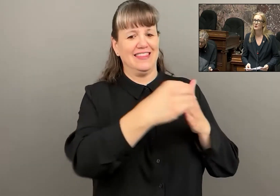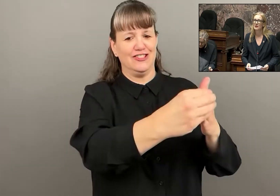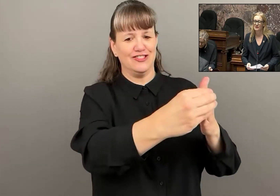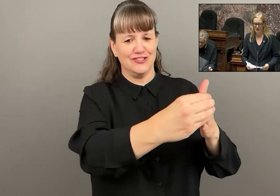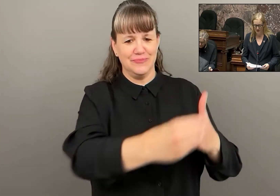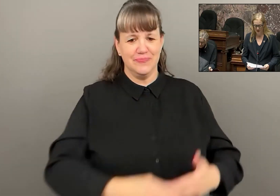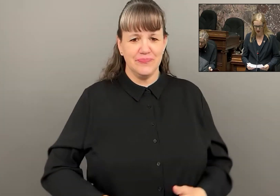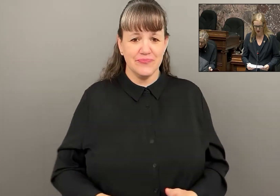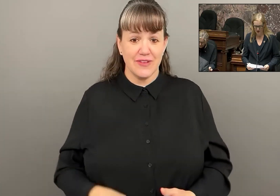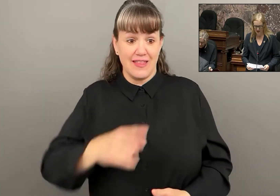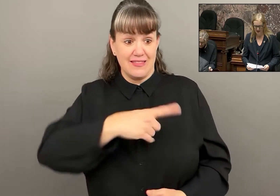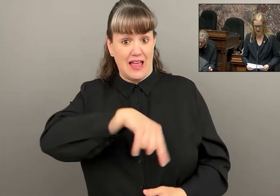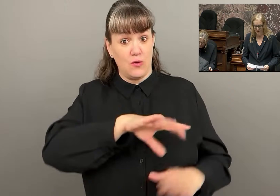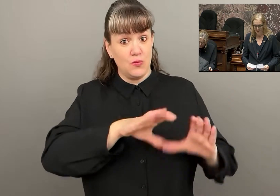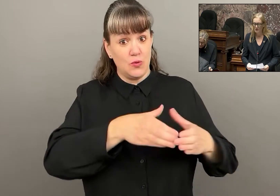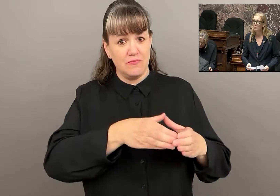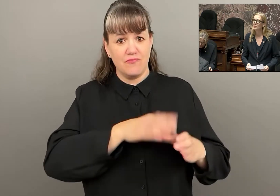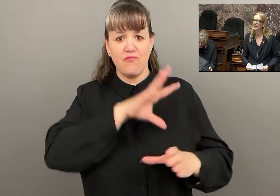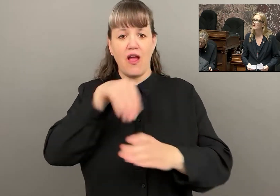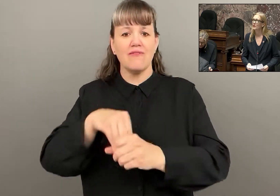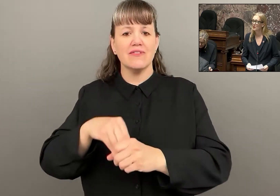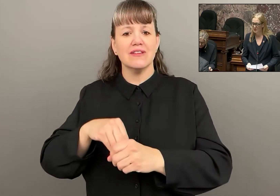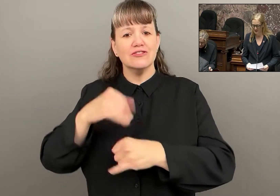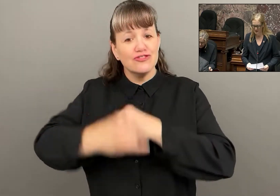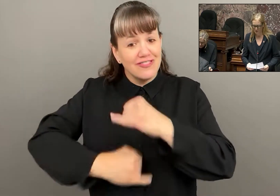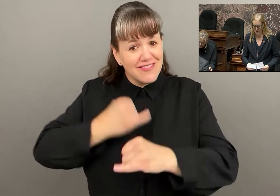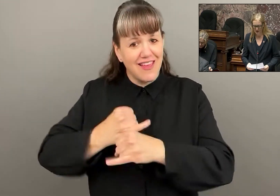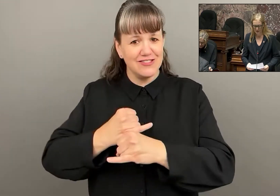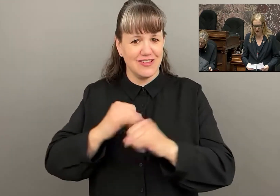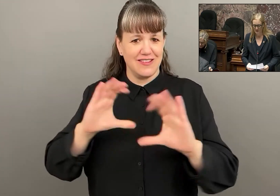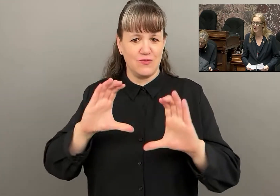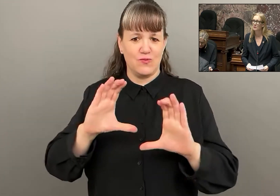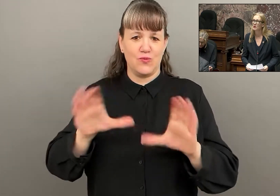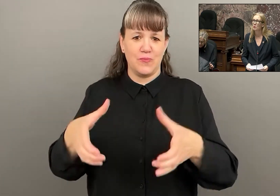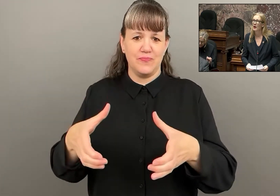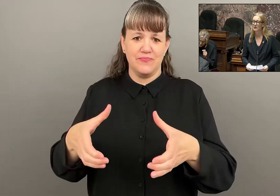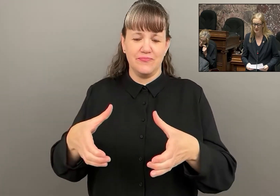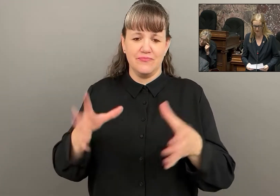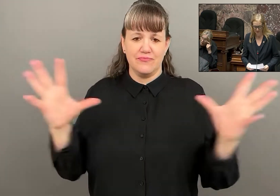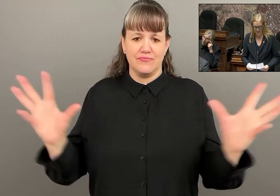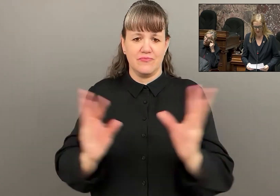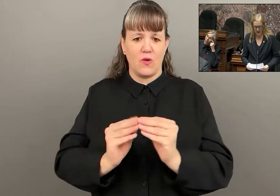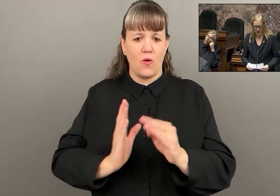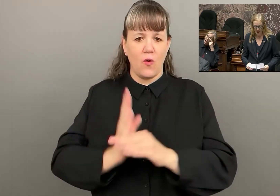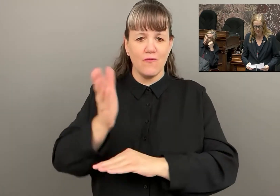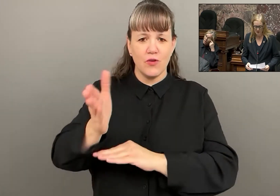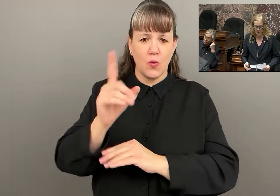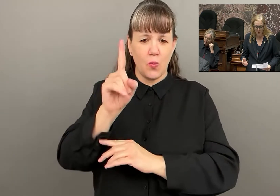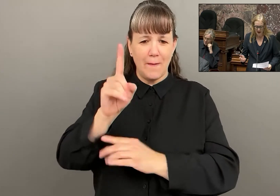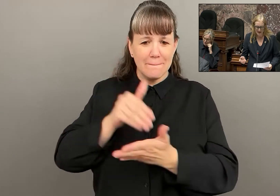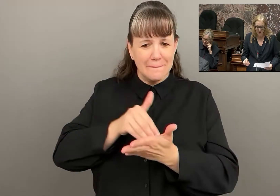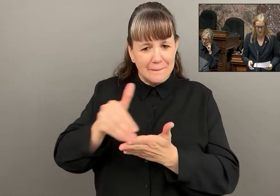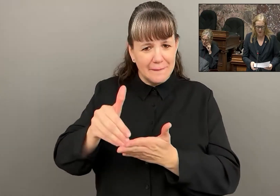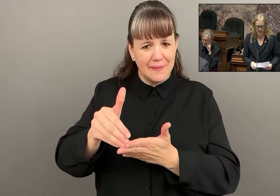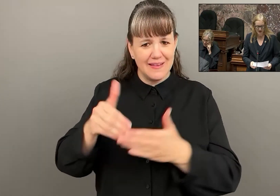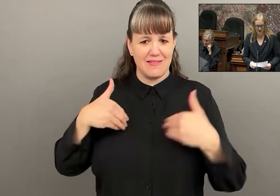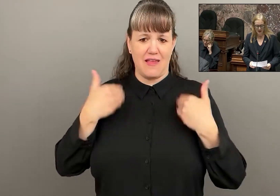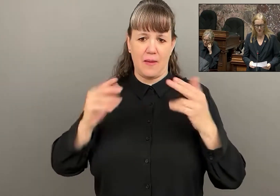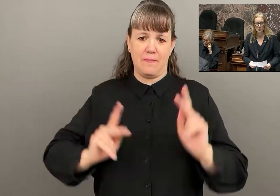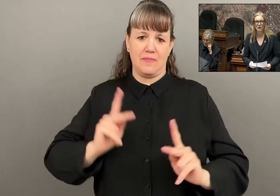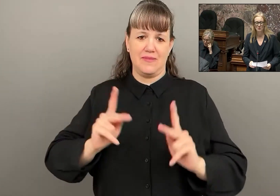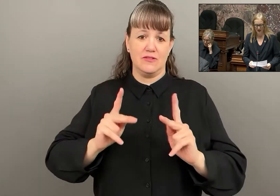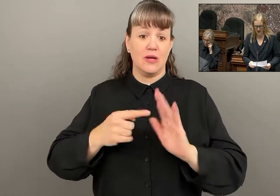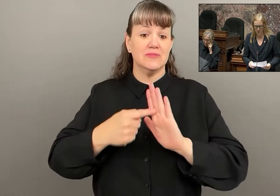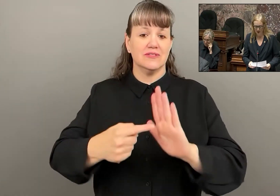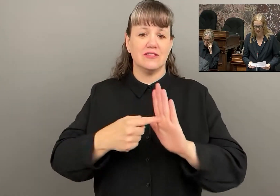in 37 countries. They represent the very best of British Columbia, and I'm so proud of them. Honourable Speaker, I ask that all members of this